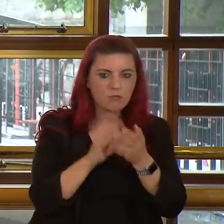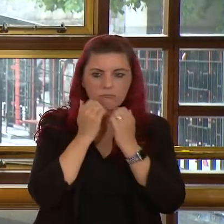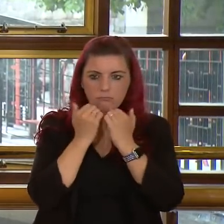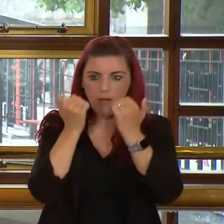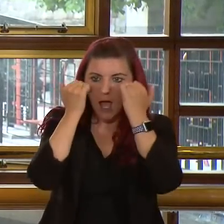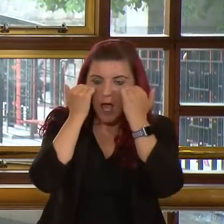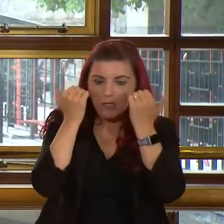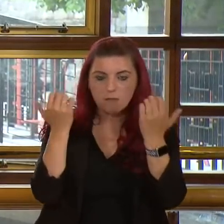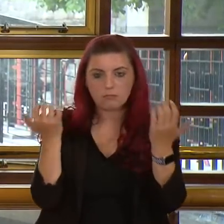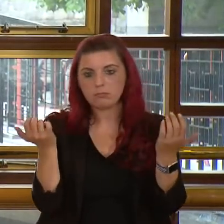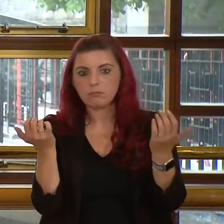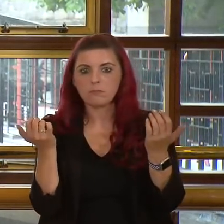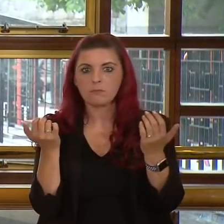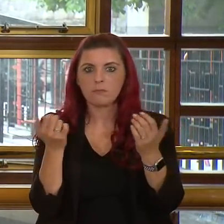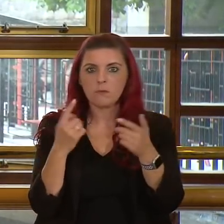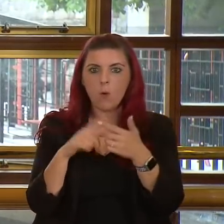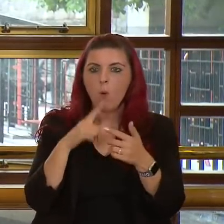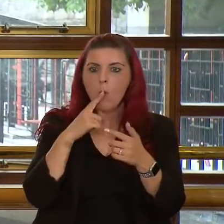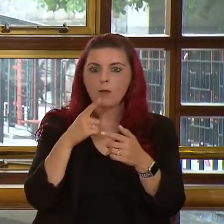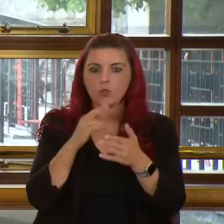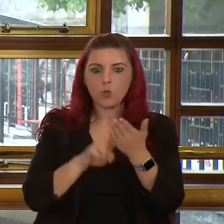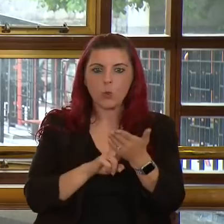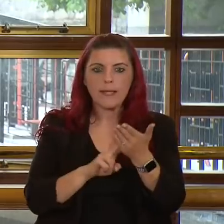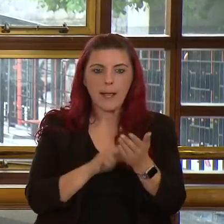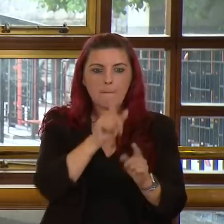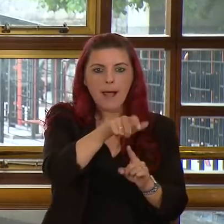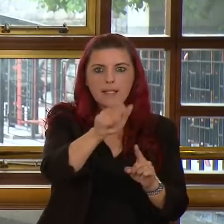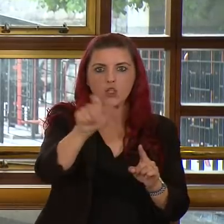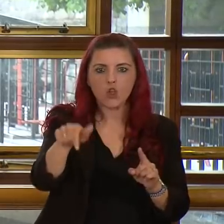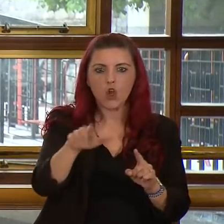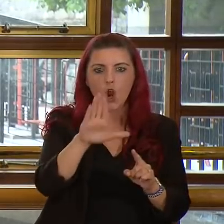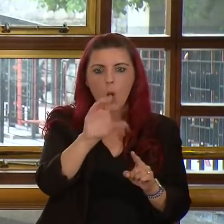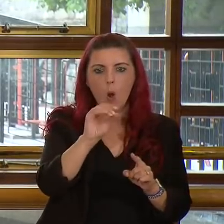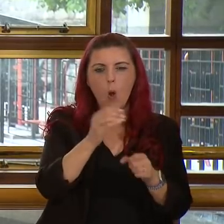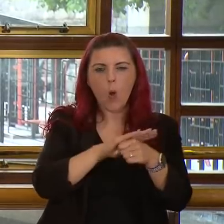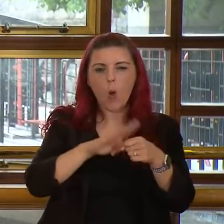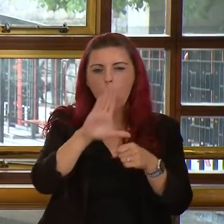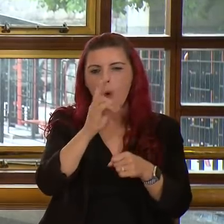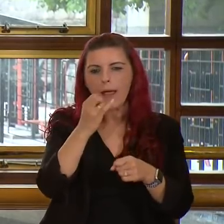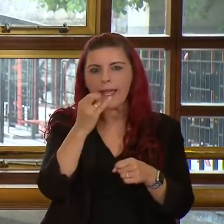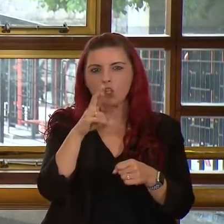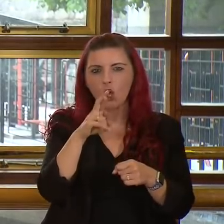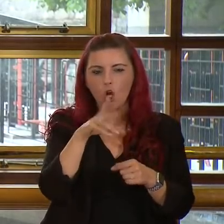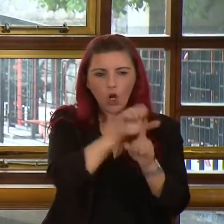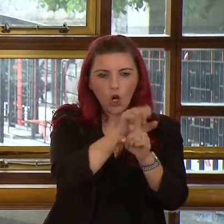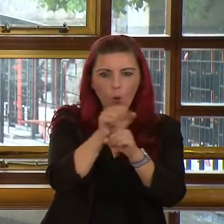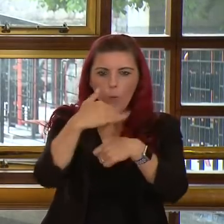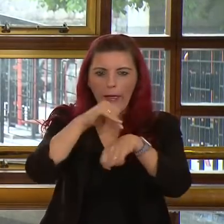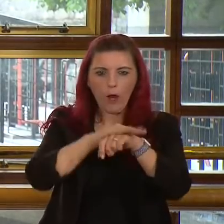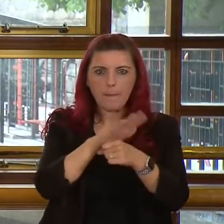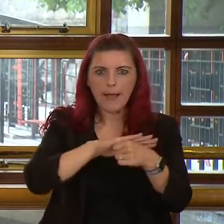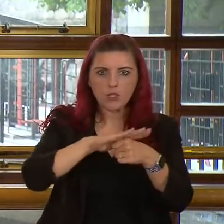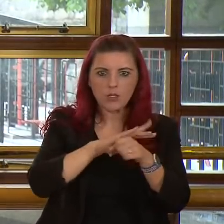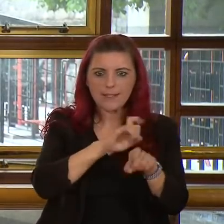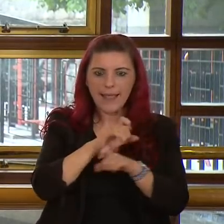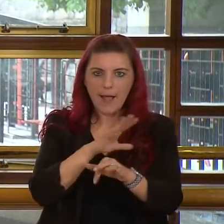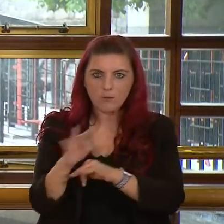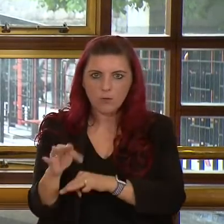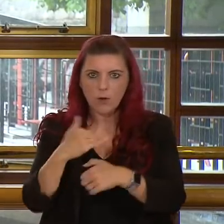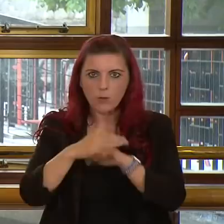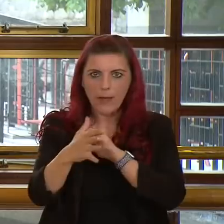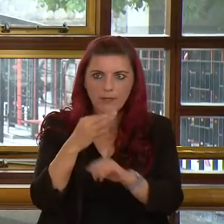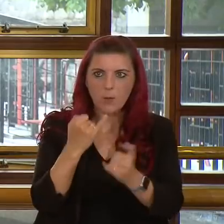masks, moving the passenger locator form onto a digital footing, so that people don't get their boarding